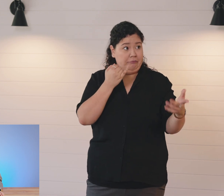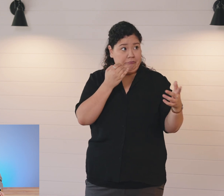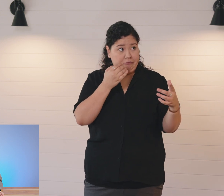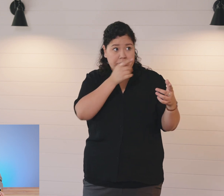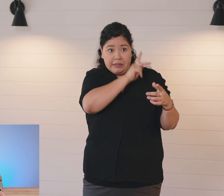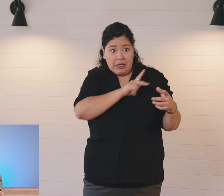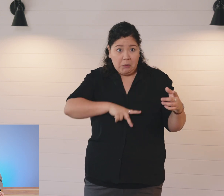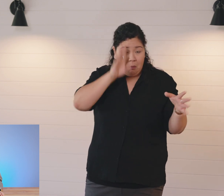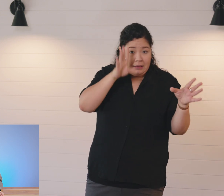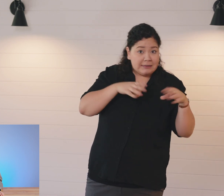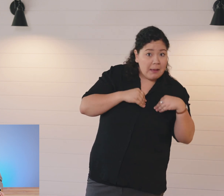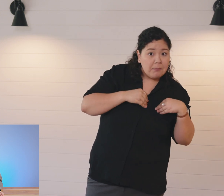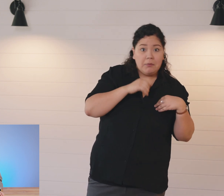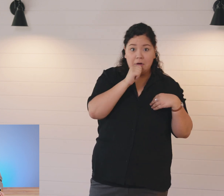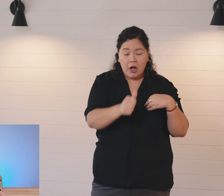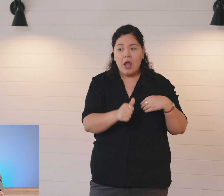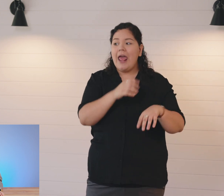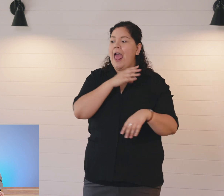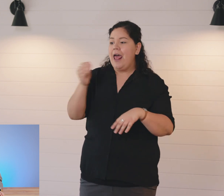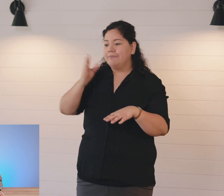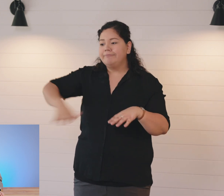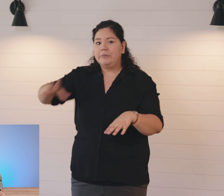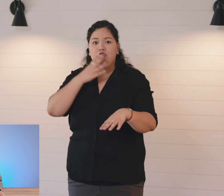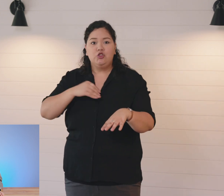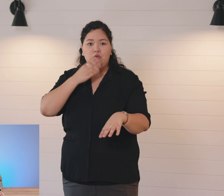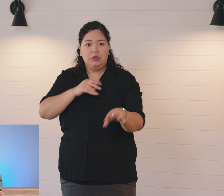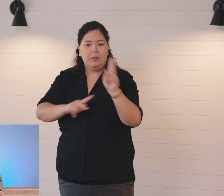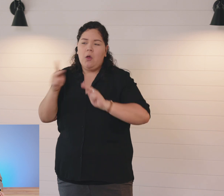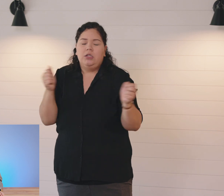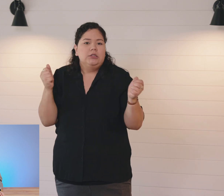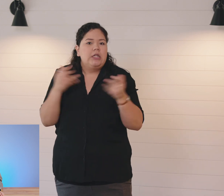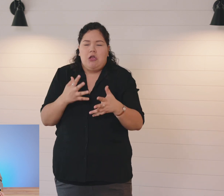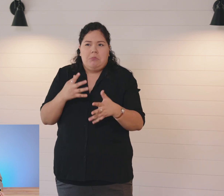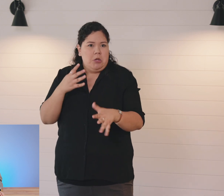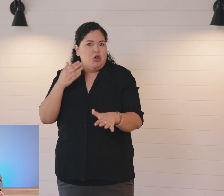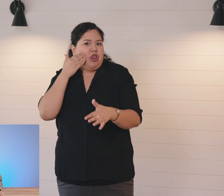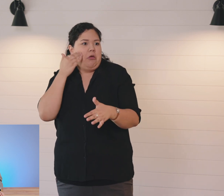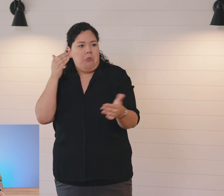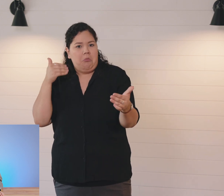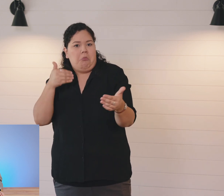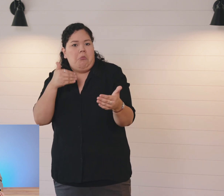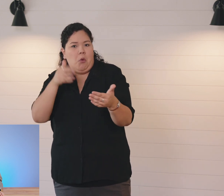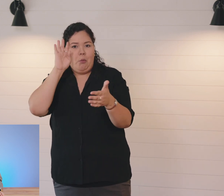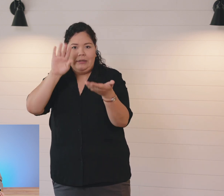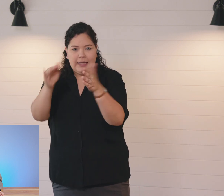is going to be granted, and the people in the empire, the Jewish people in the empire, just think that